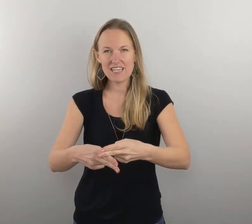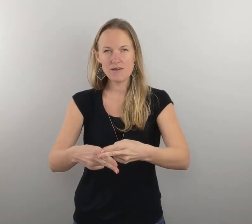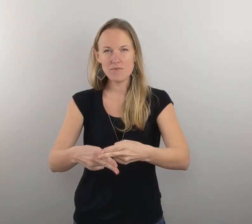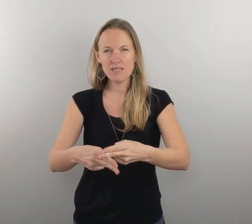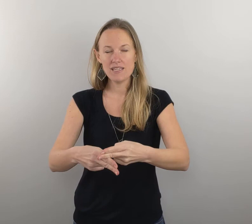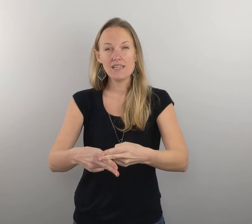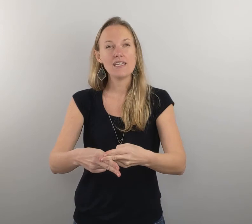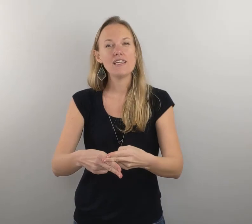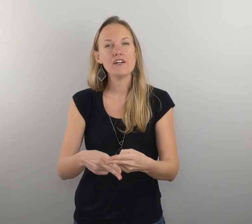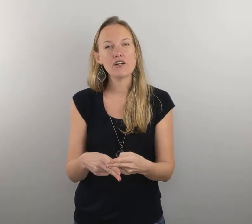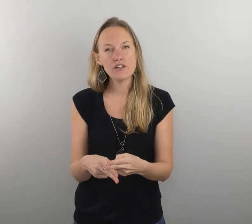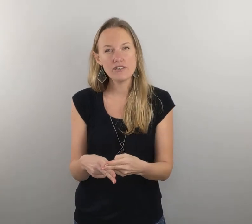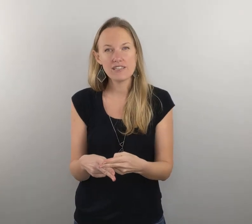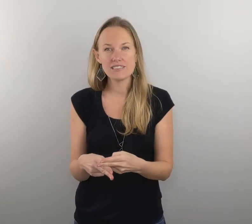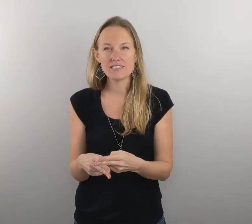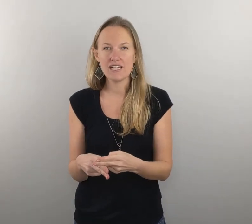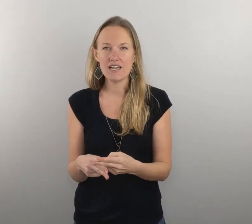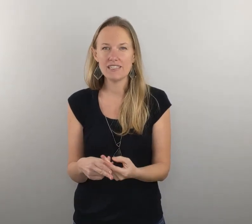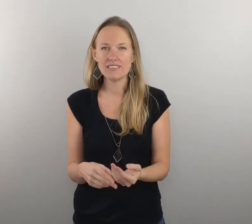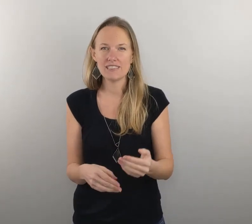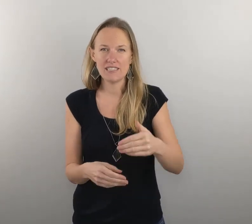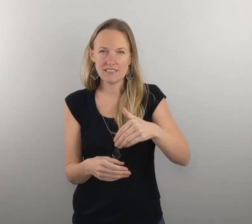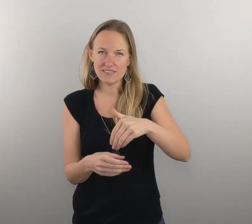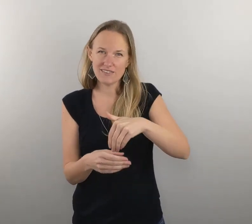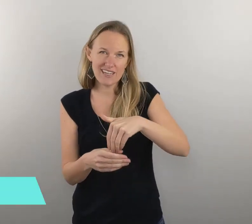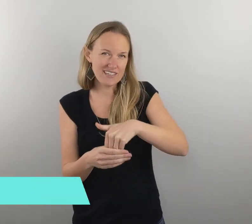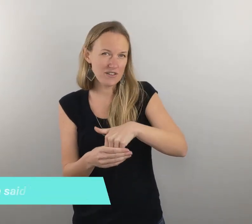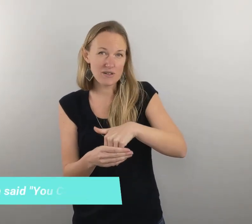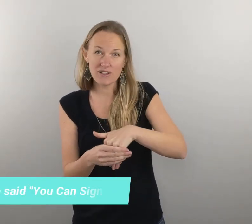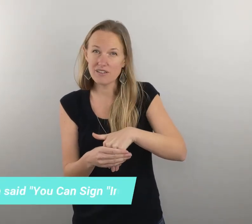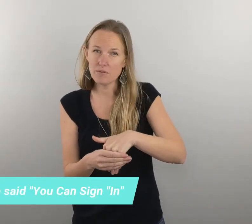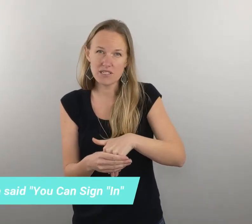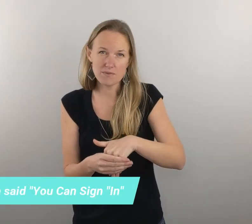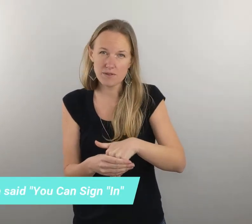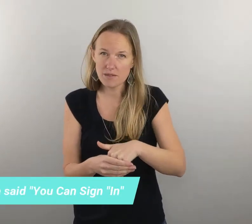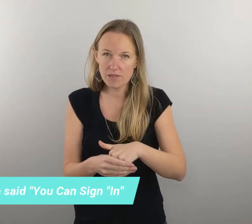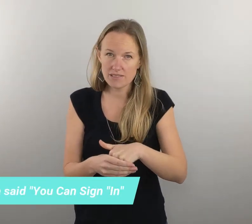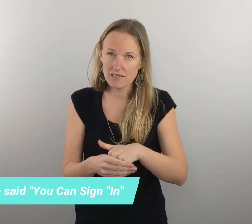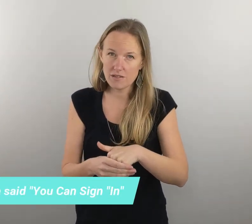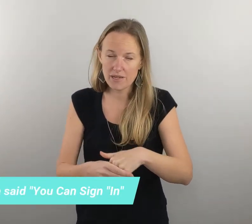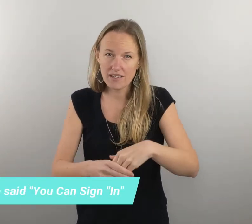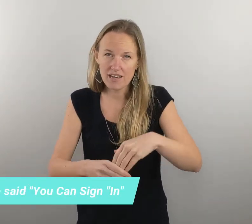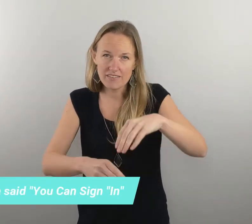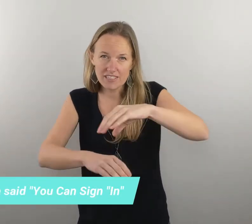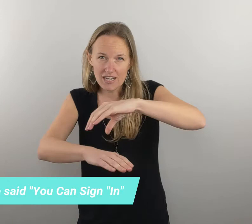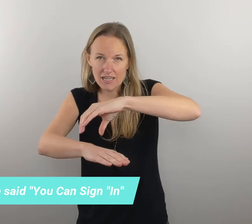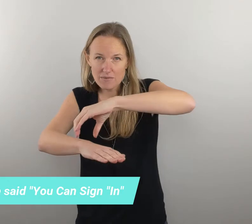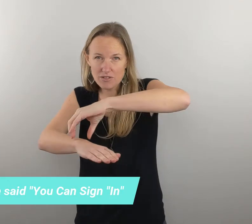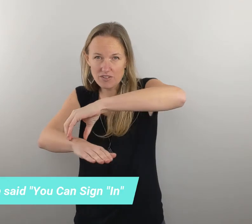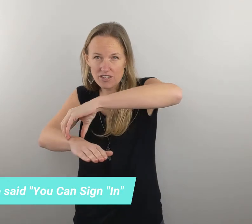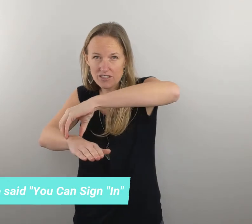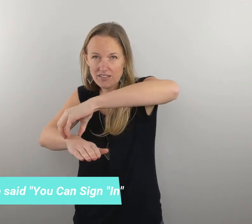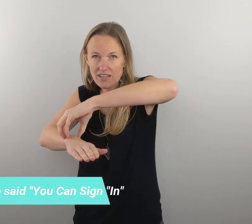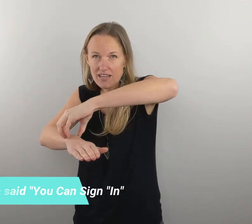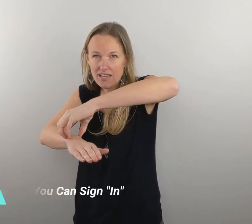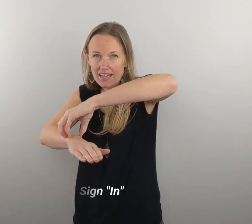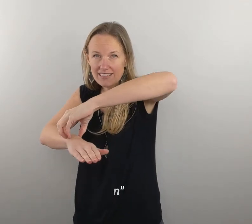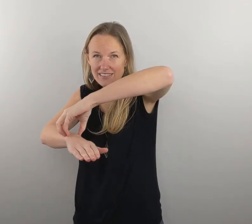name in earth and sky and sea. So you can do earth, but it's pretty busy. You might not have time. So for earth, you have